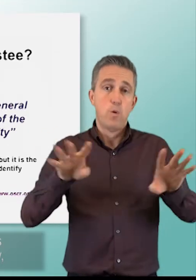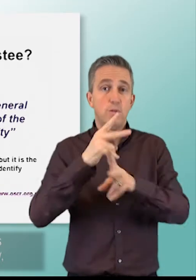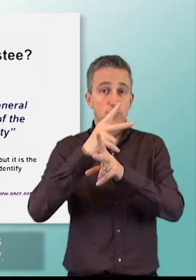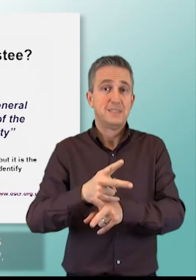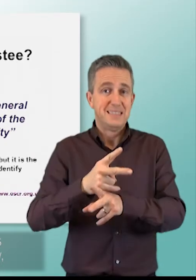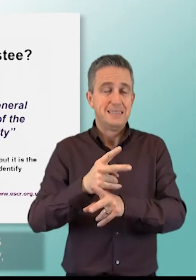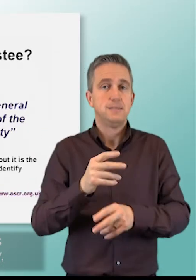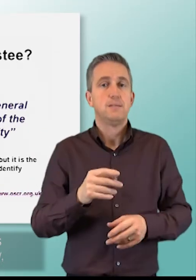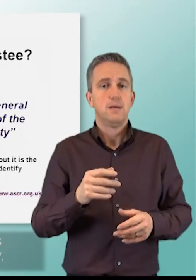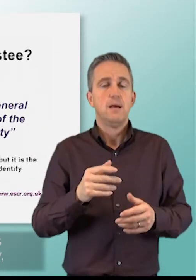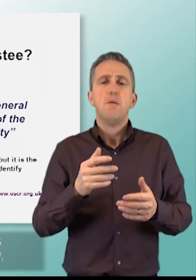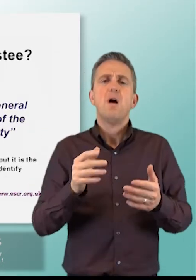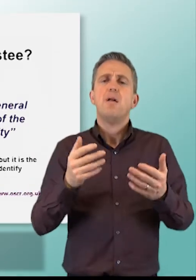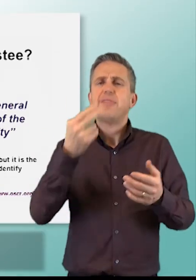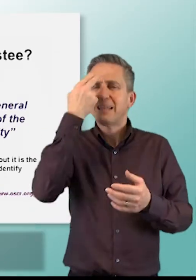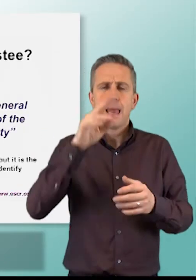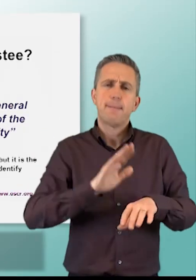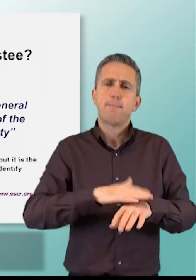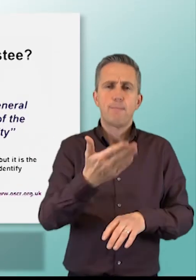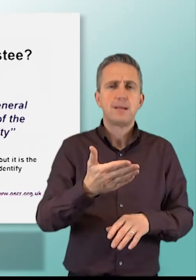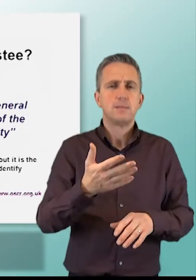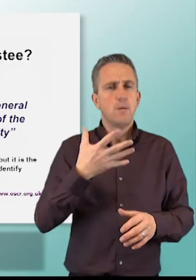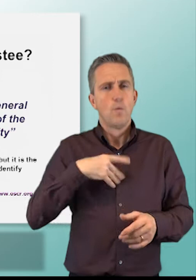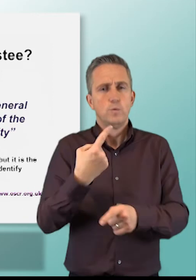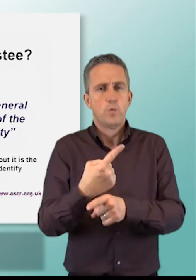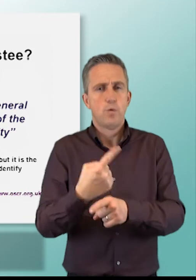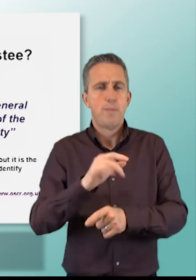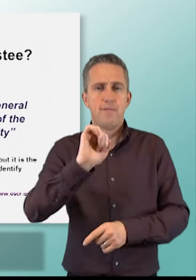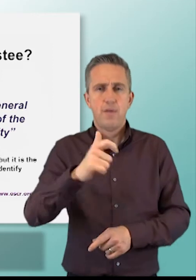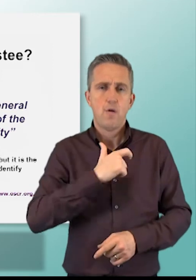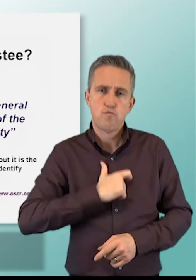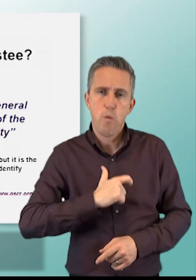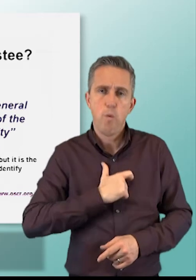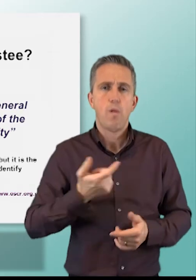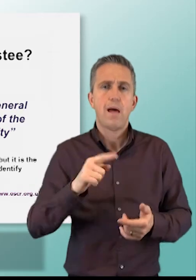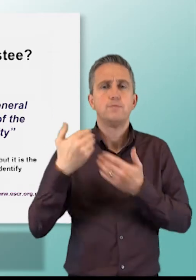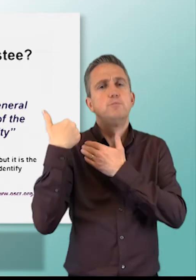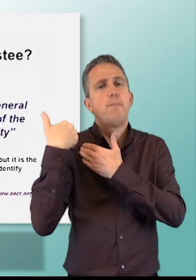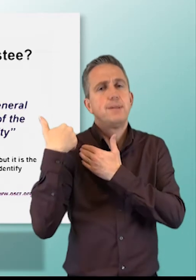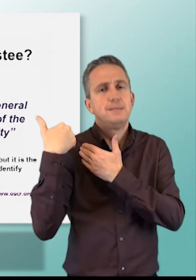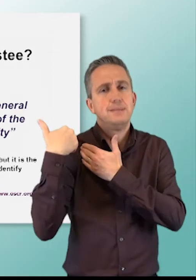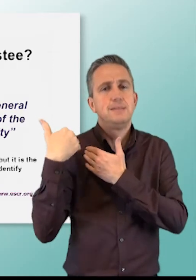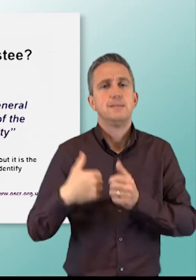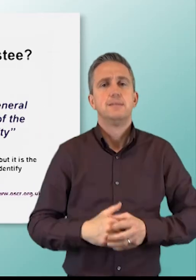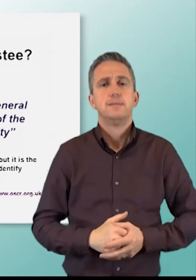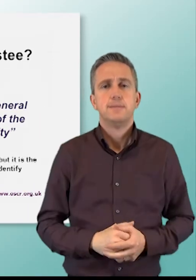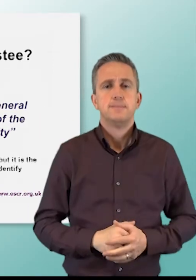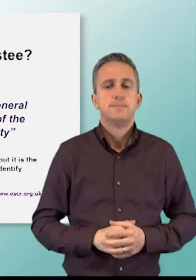are called. The key here is the role that they play, the fact they're in control of the organisation, and the responsibilities that they hold.